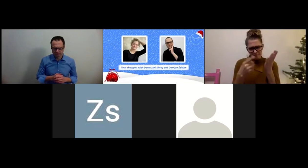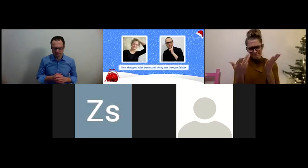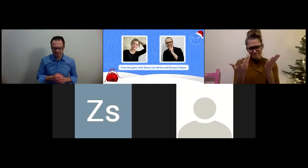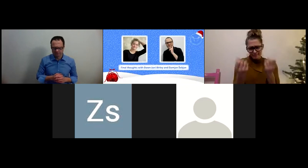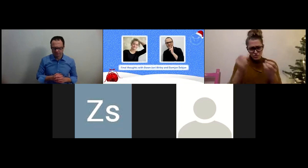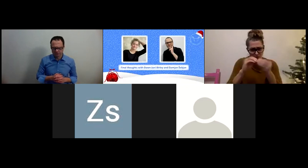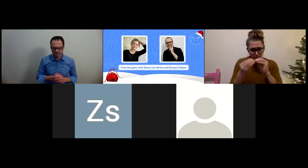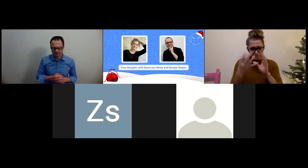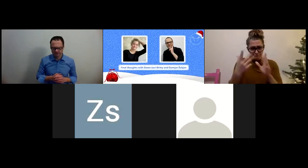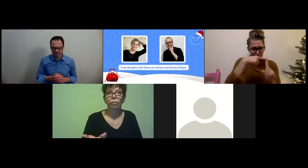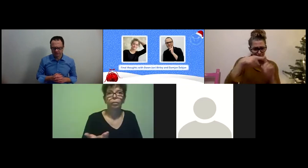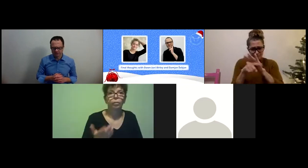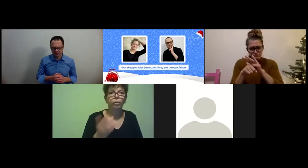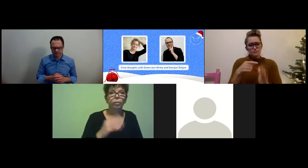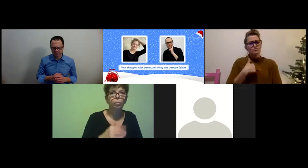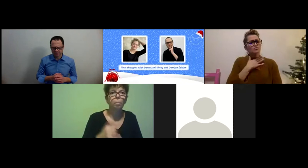Yes.